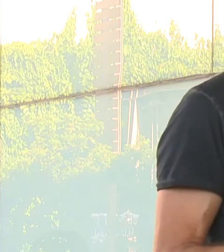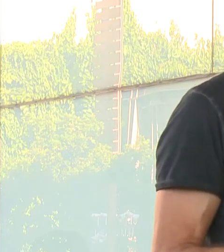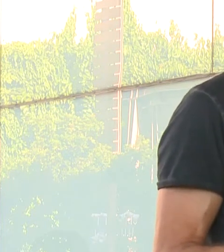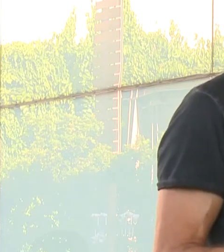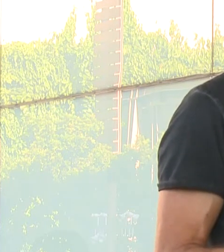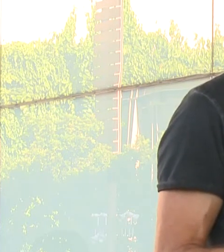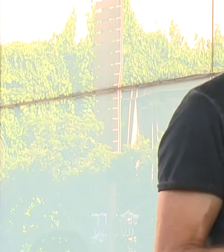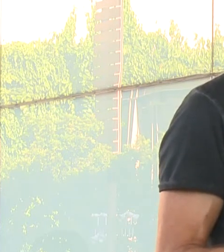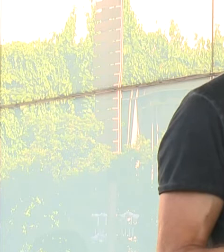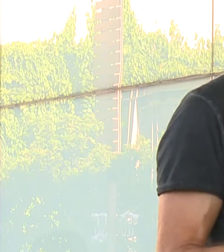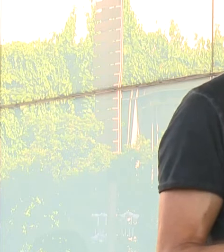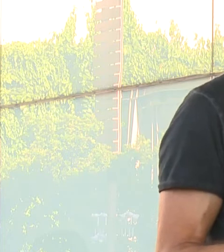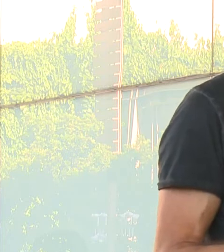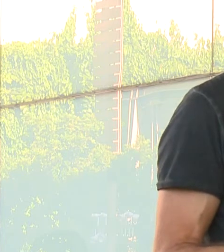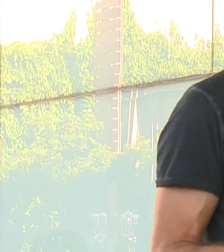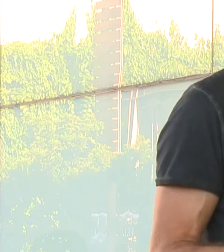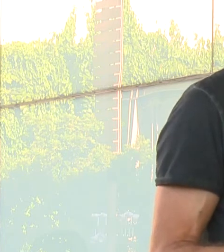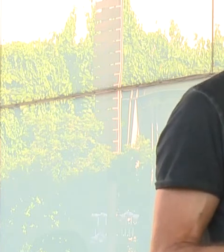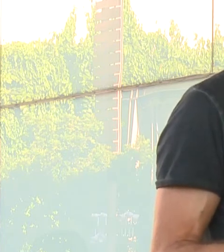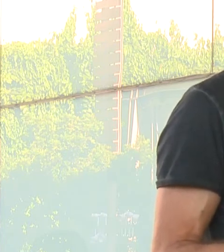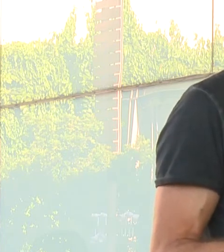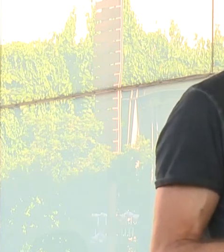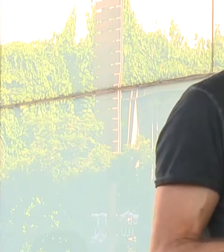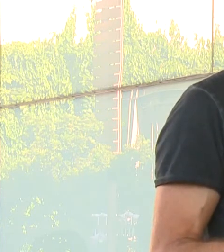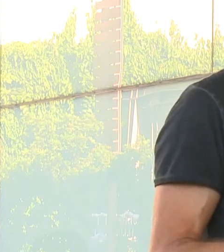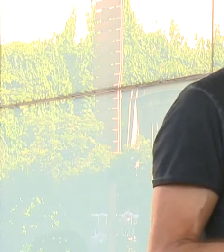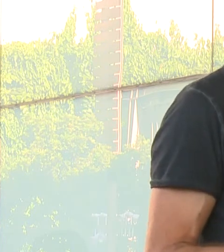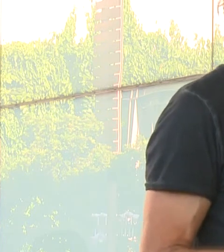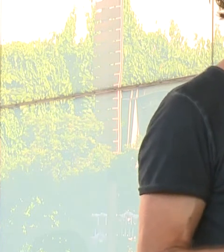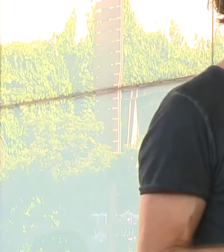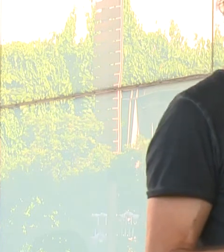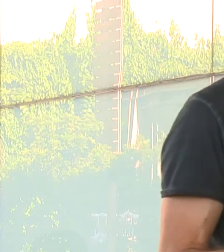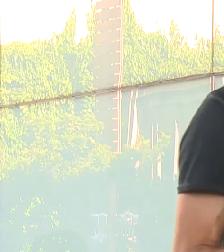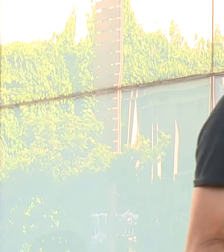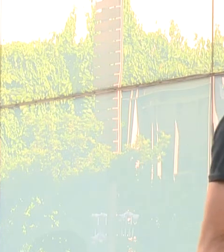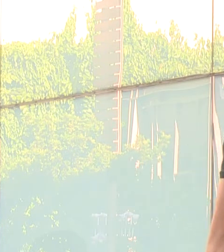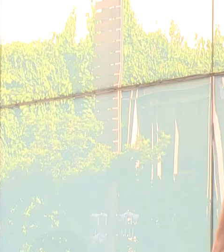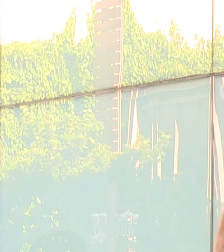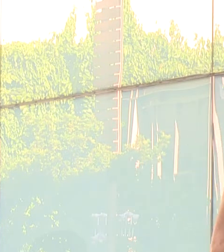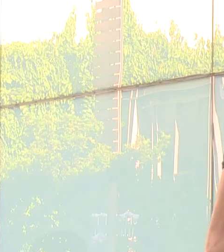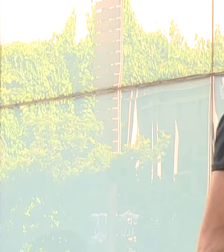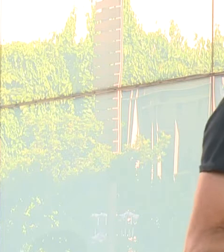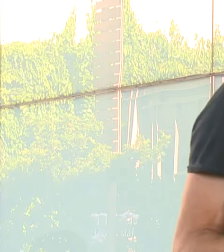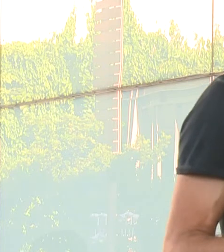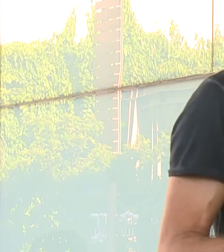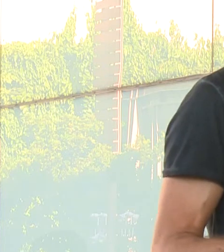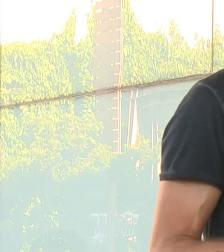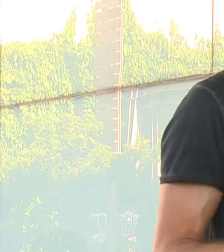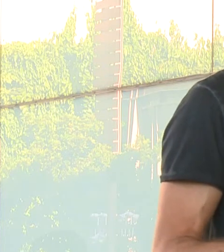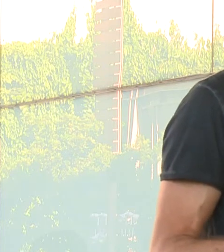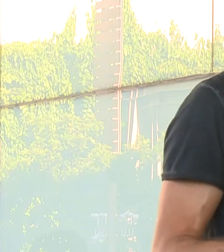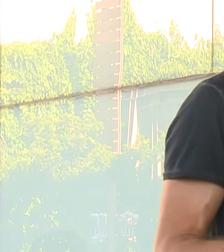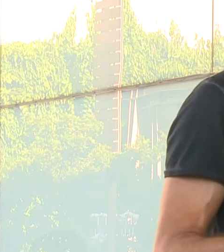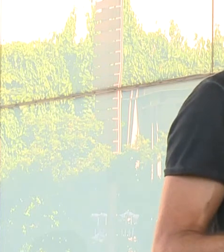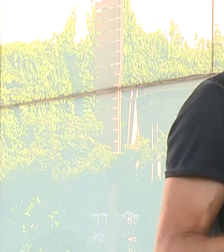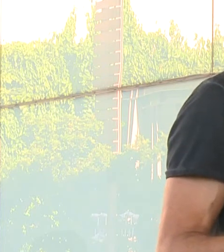how they passed the time of day to bring that iconic story of the bushrangers to life. By